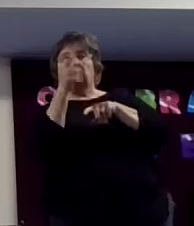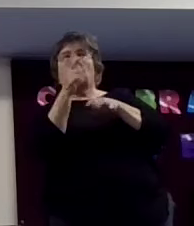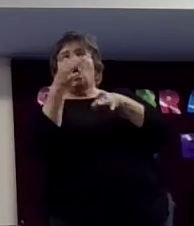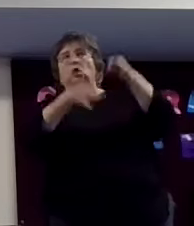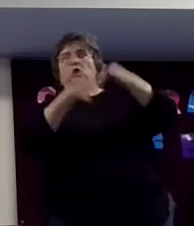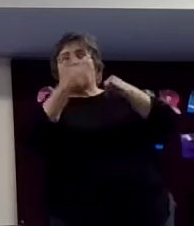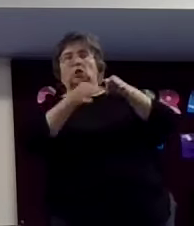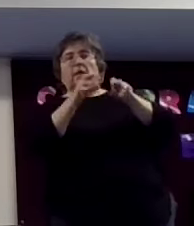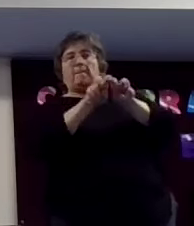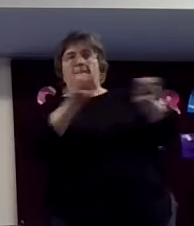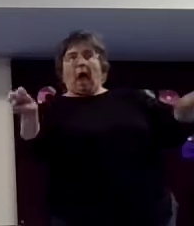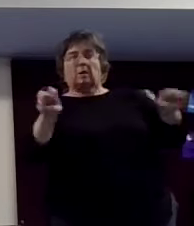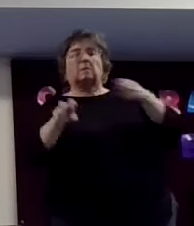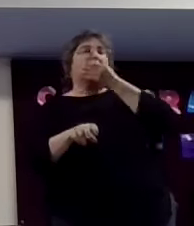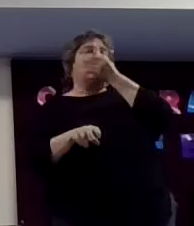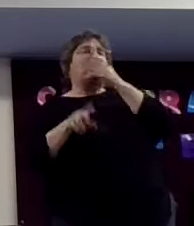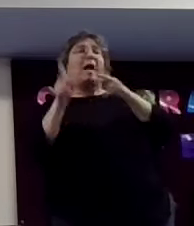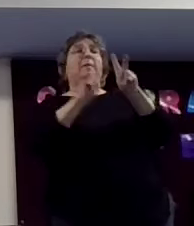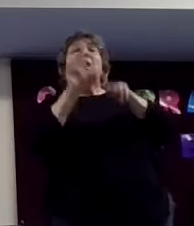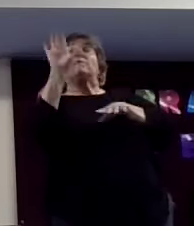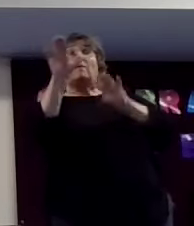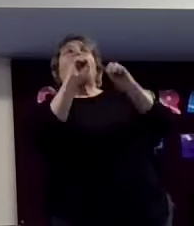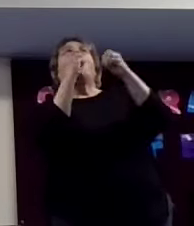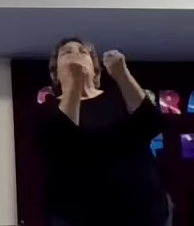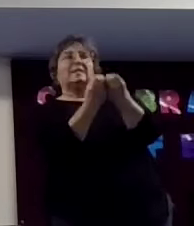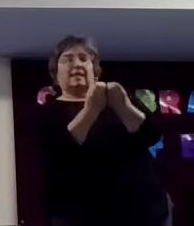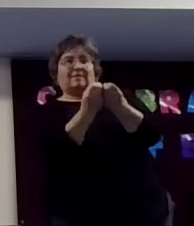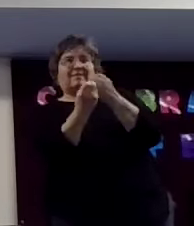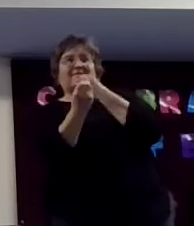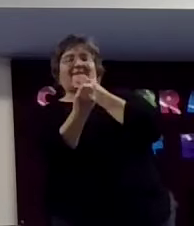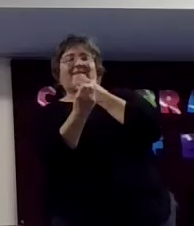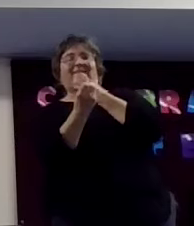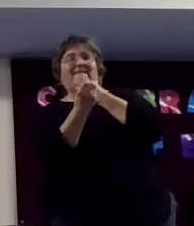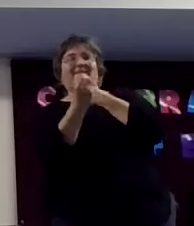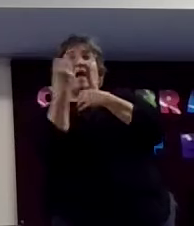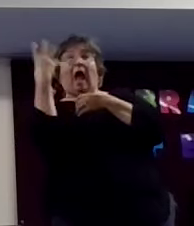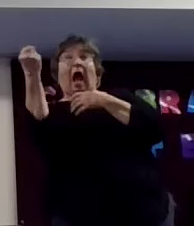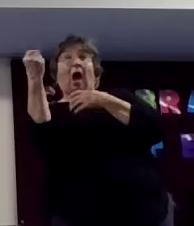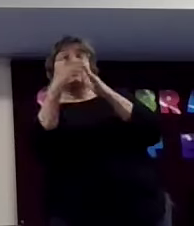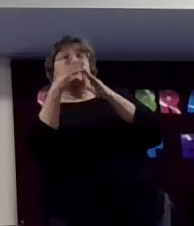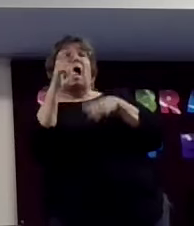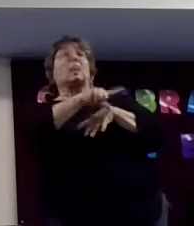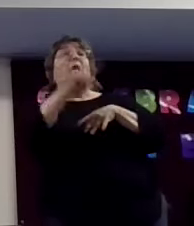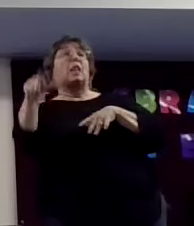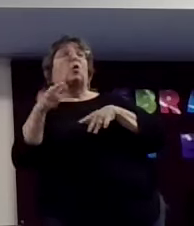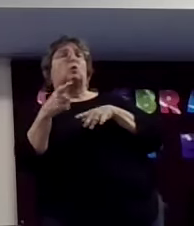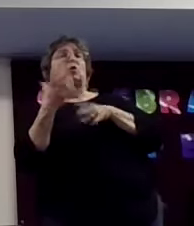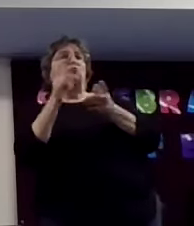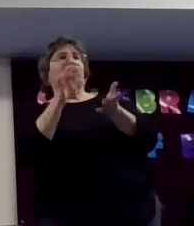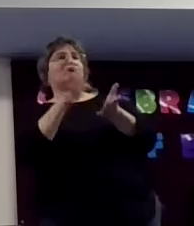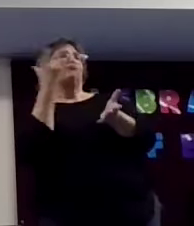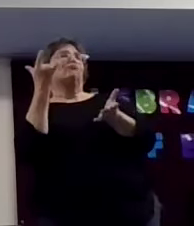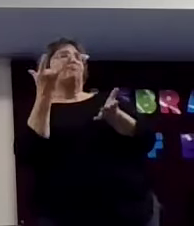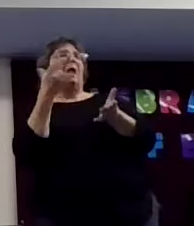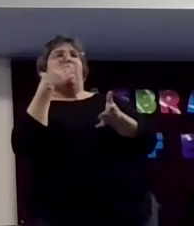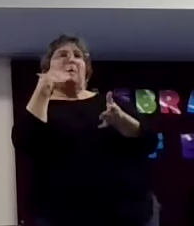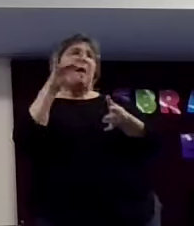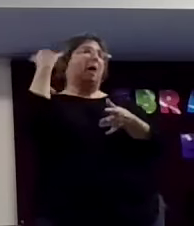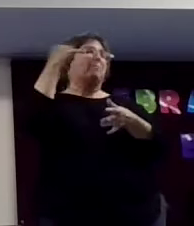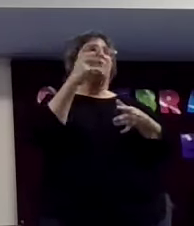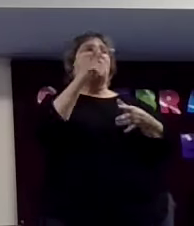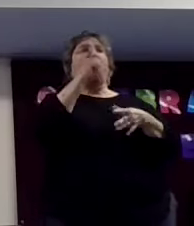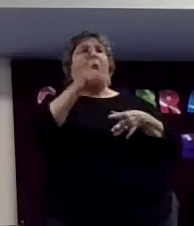own judging panel. So it'd be people from the organization. So if out of town landlord comes in, one of the bad